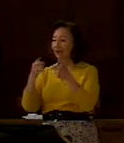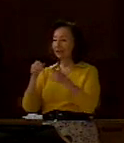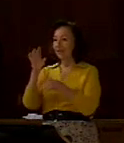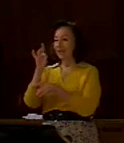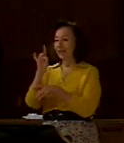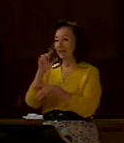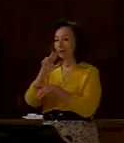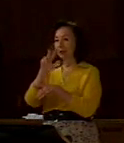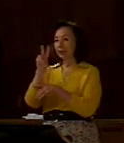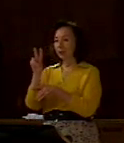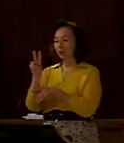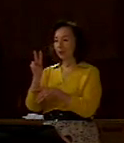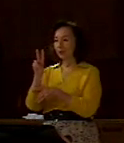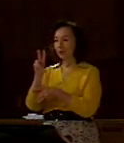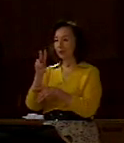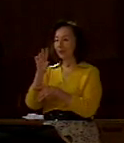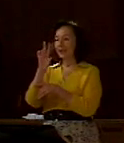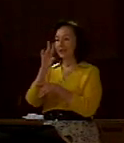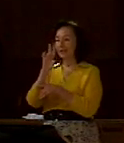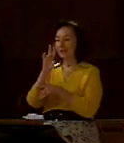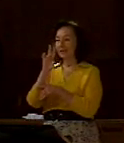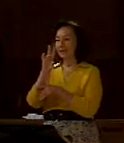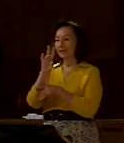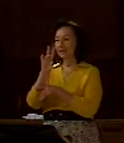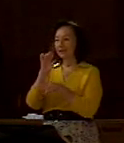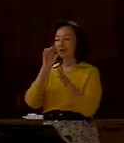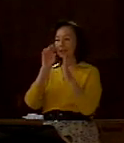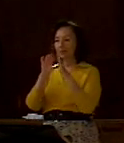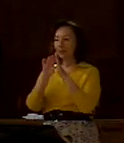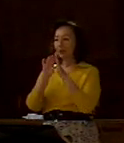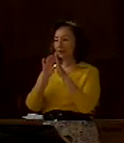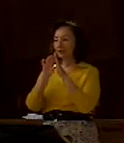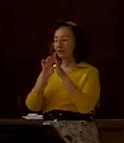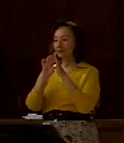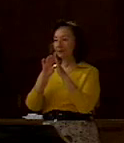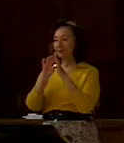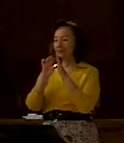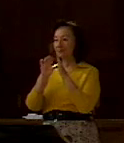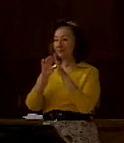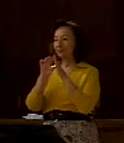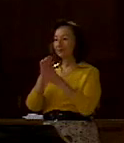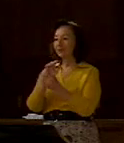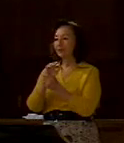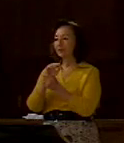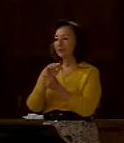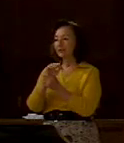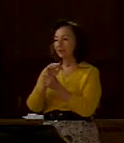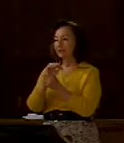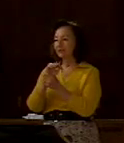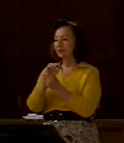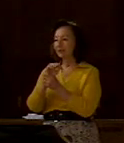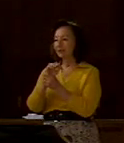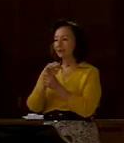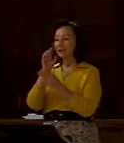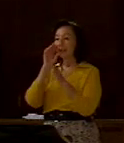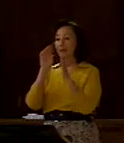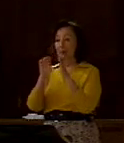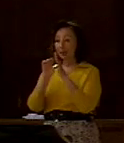832. Take a picture of it. Put it in there. I don't have my camera. I was about to take it with the picture, with the book. Take a picture